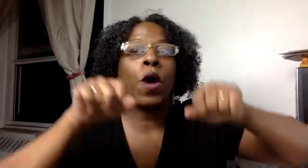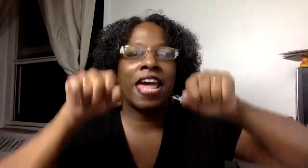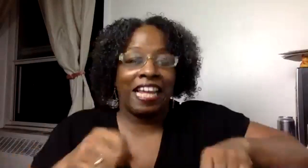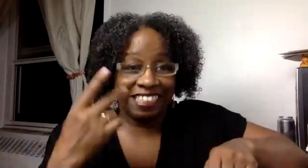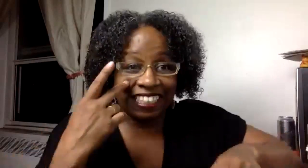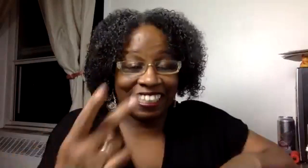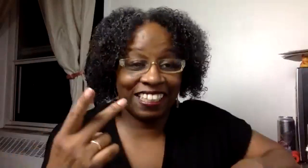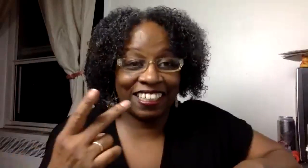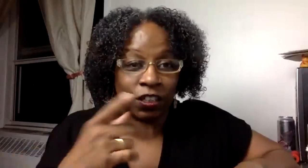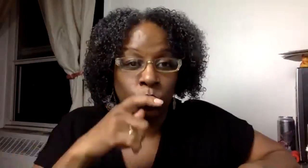Call from mom.